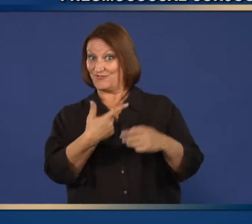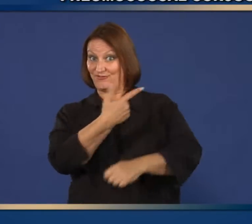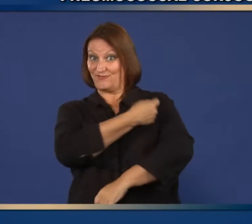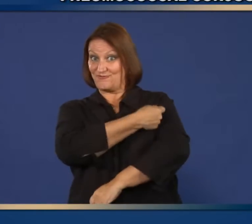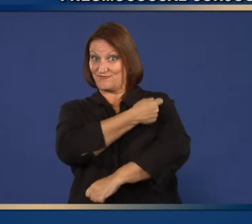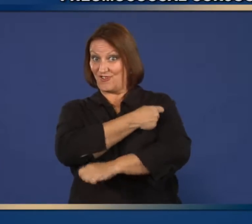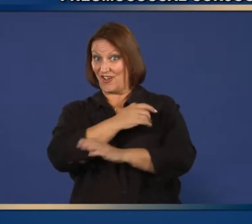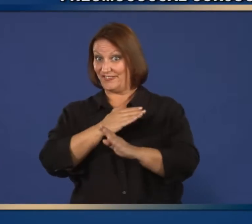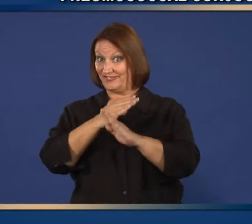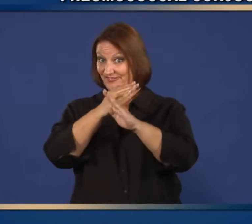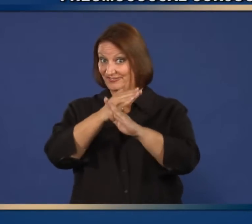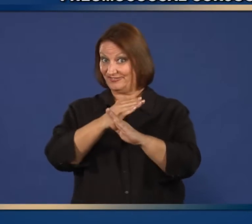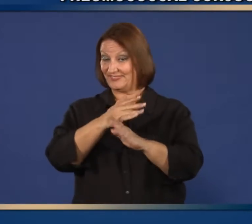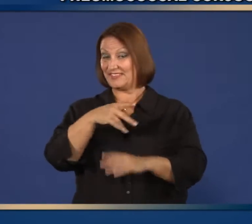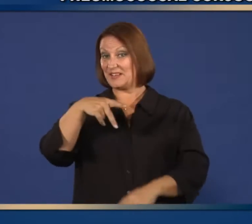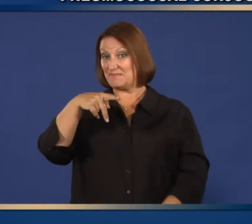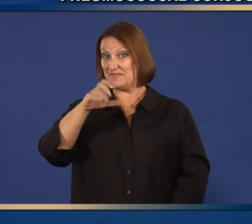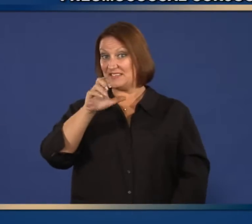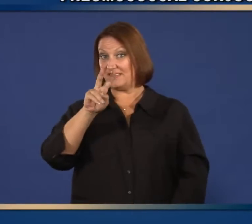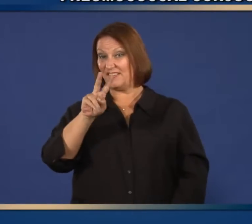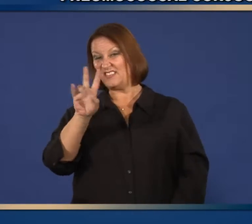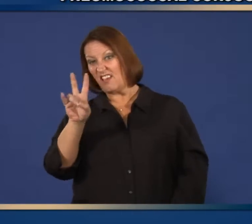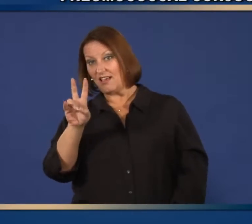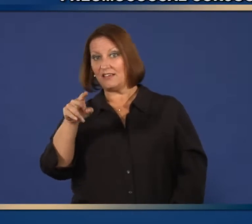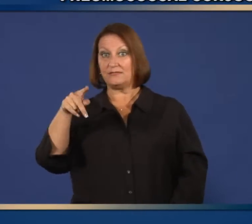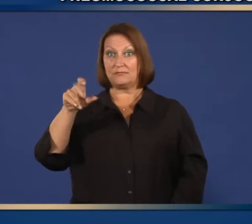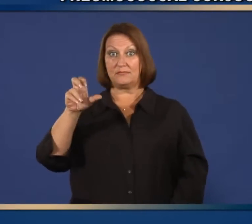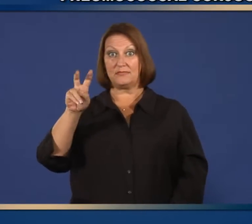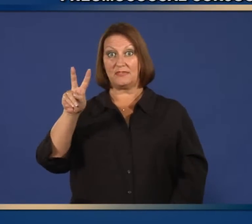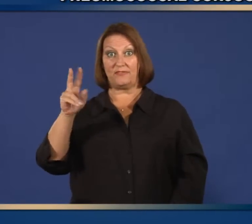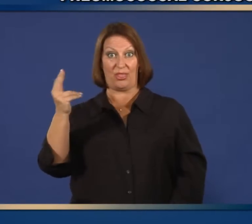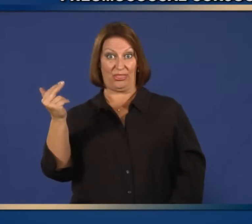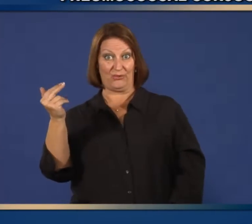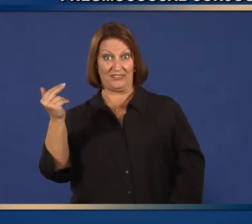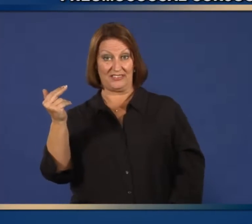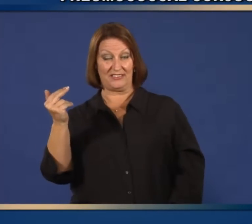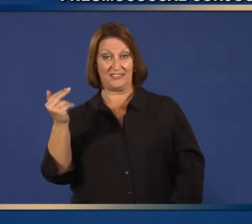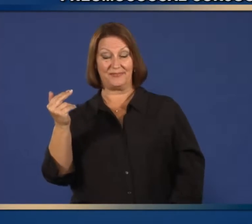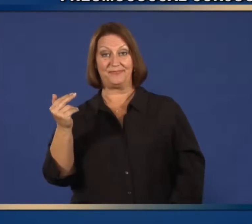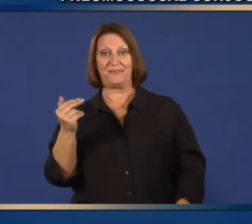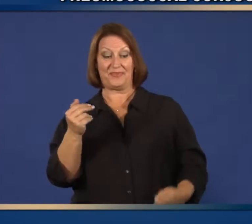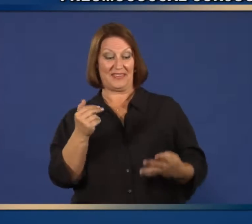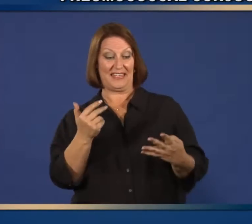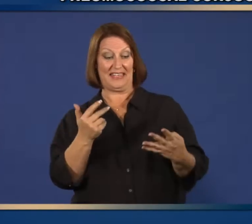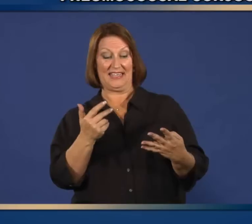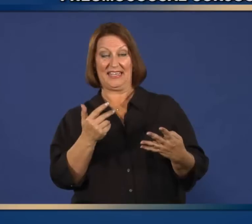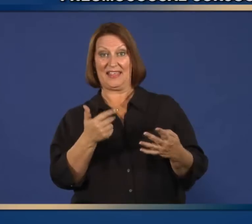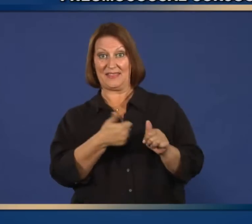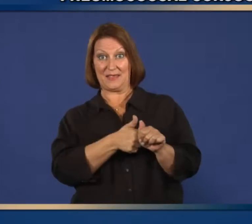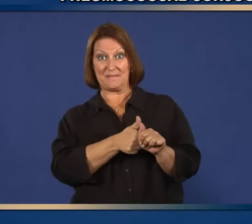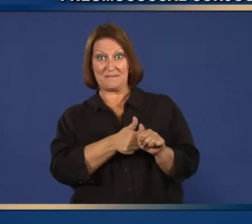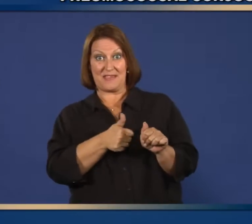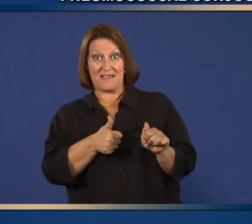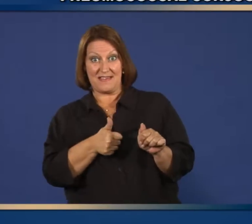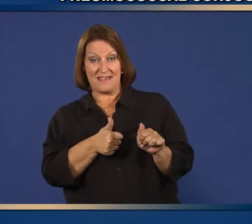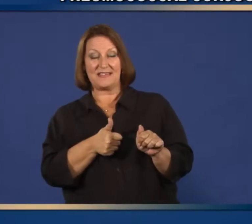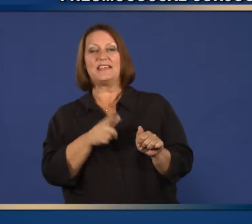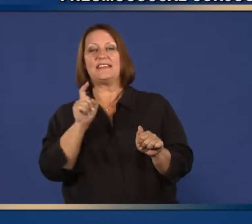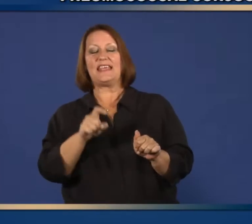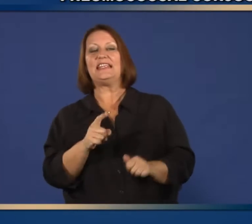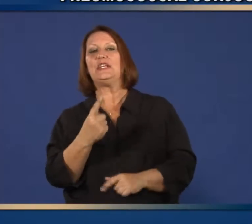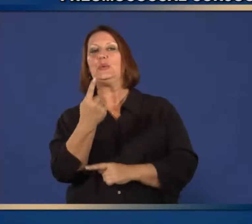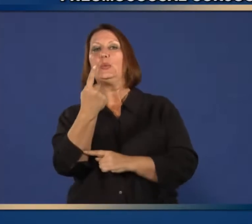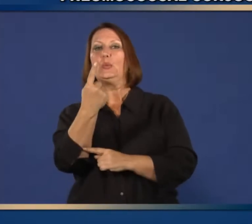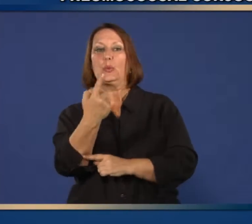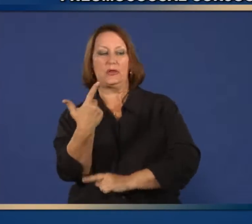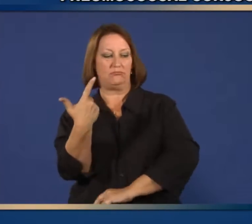PCV7 or PCV13 series before age 2 years should get